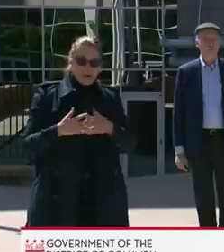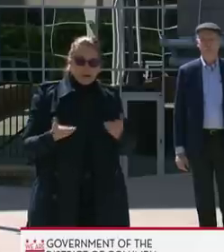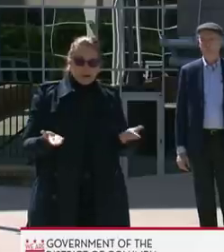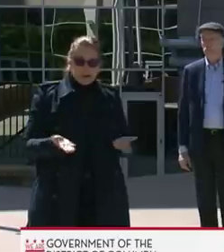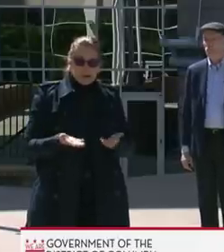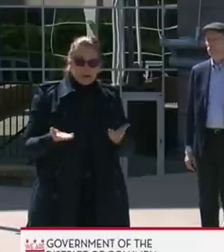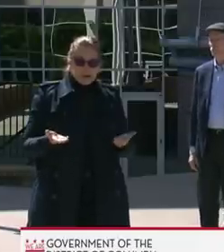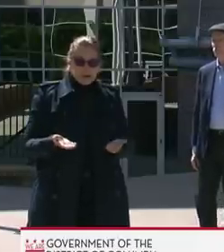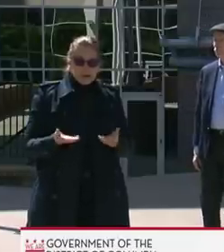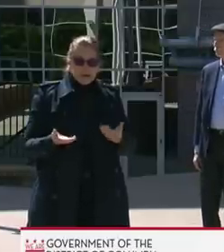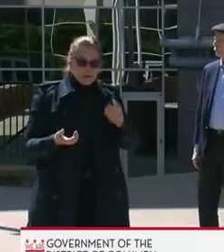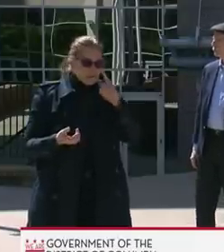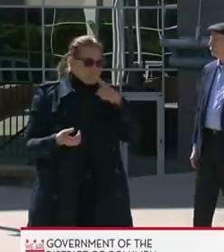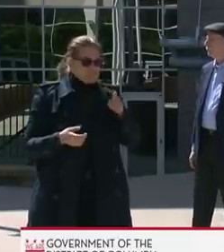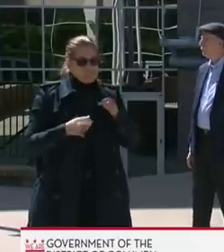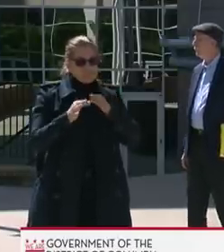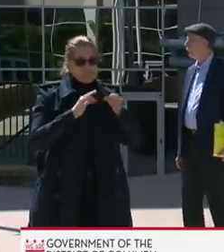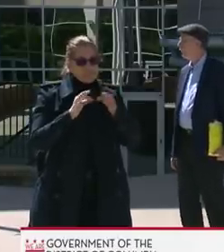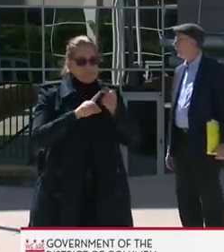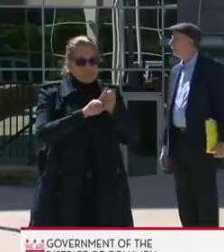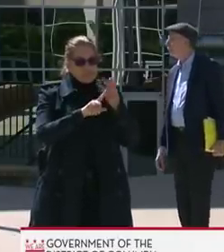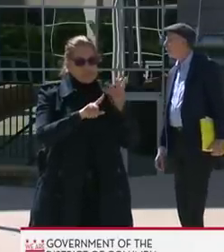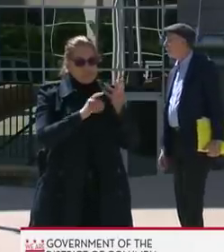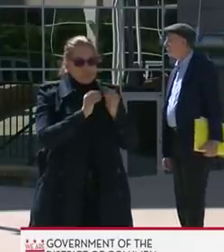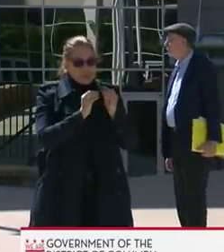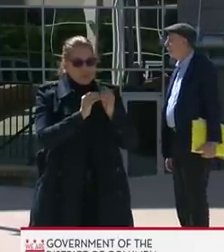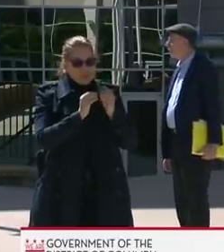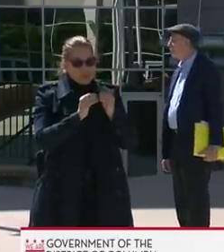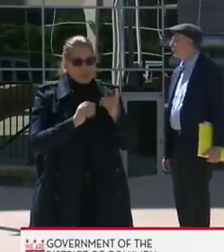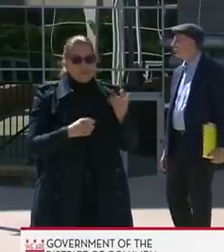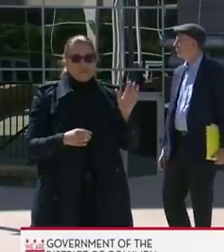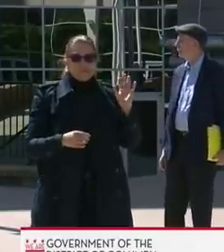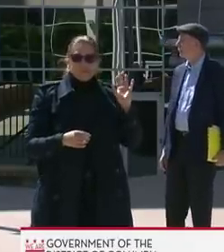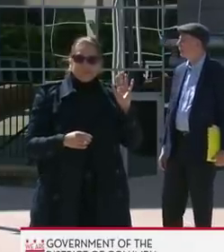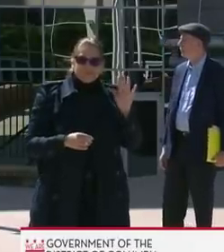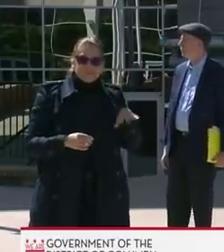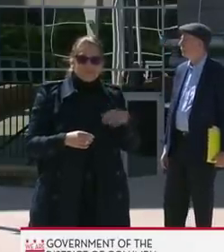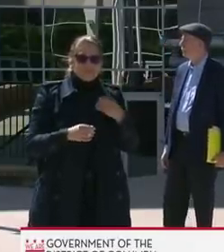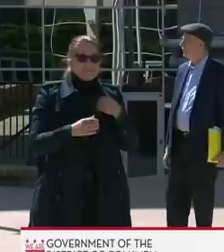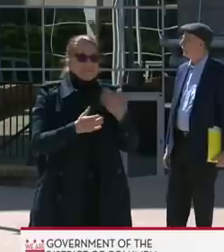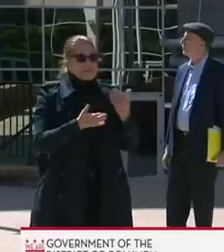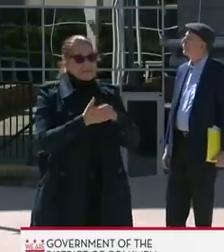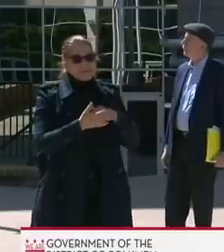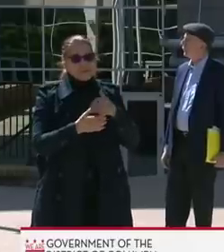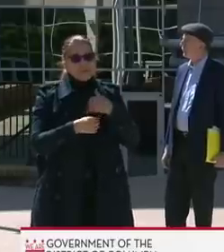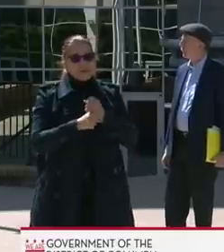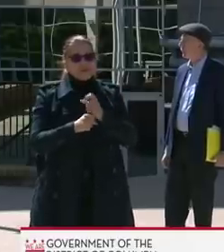don't. I'm gonna again make sure that our medical professionals are